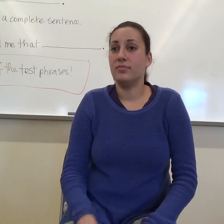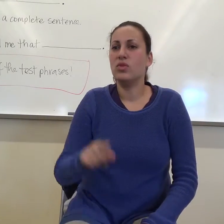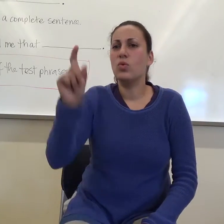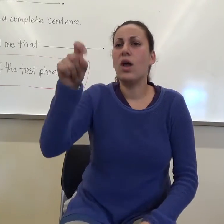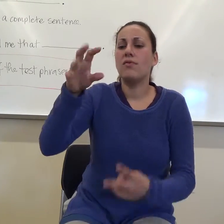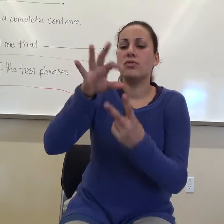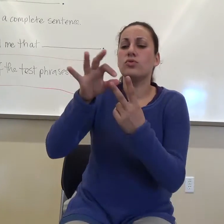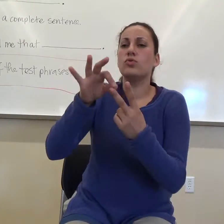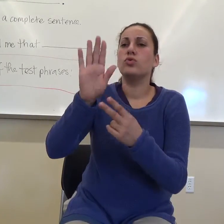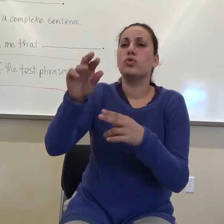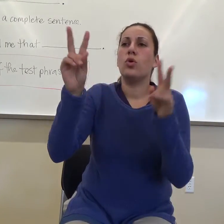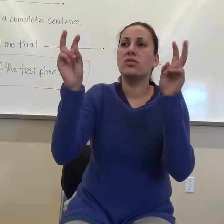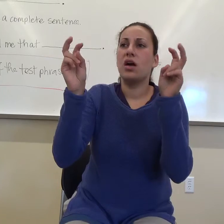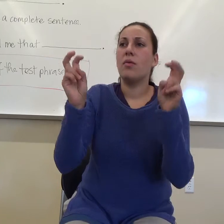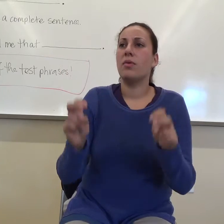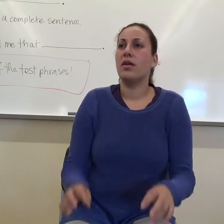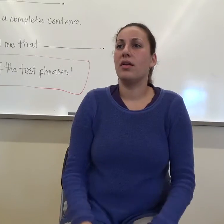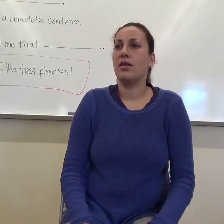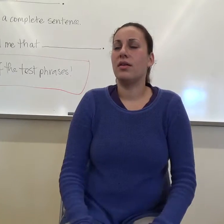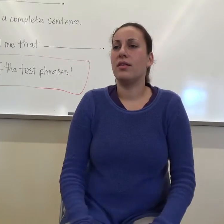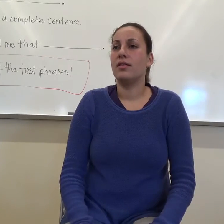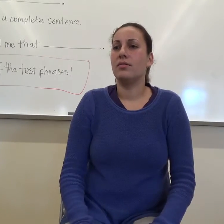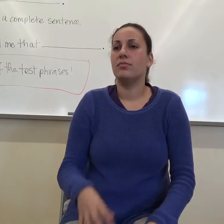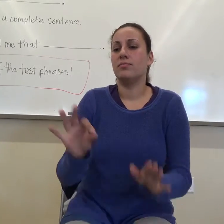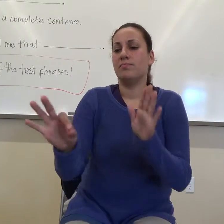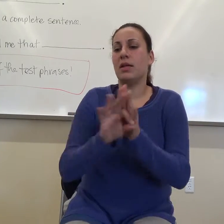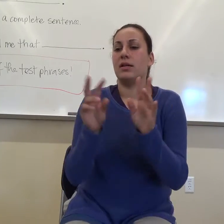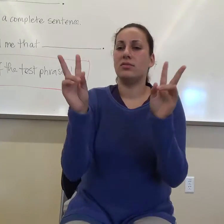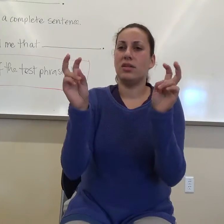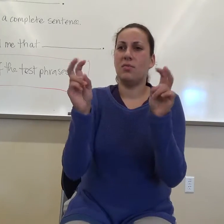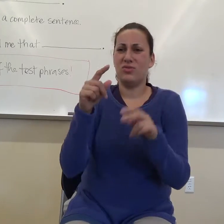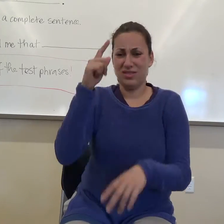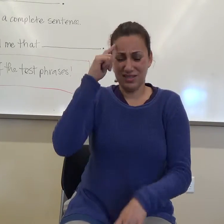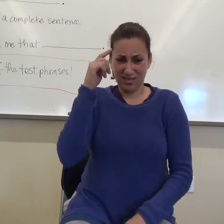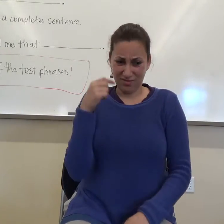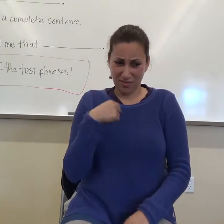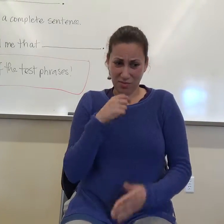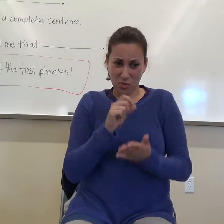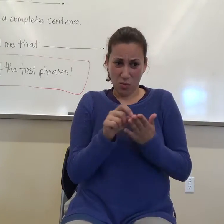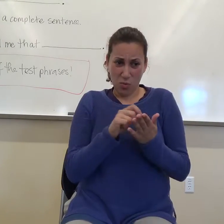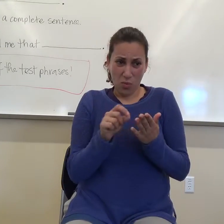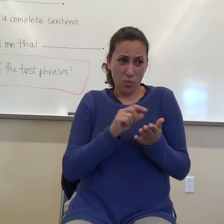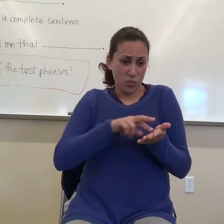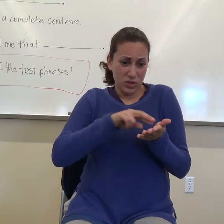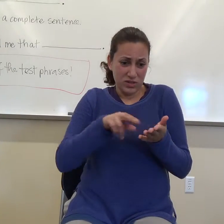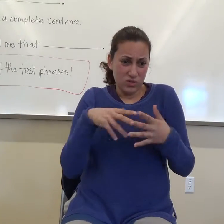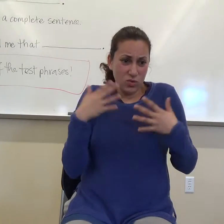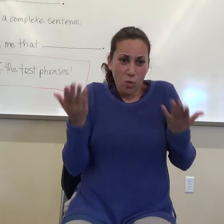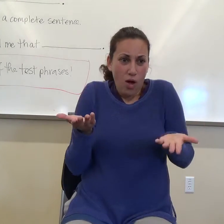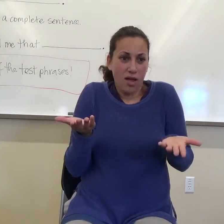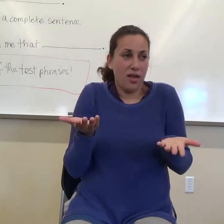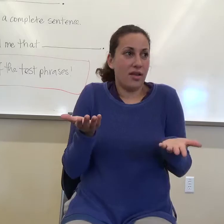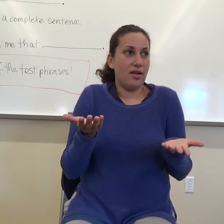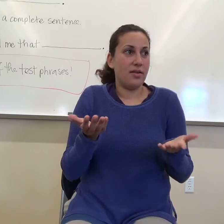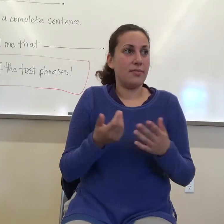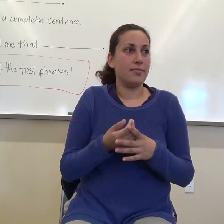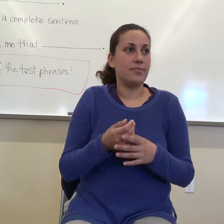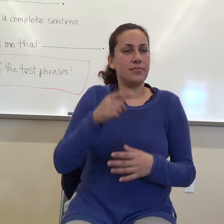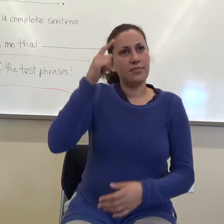topic of that research paper. And you're thinking, what am I going to write about? Then you think, you know what? I would like